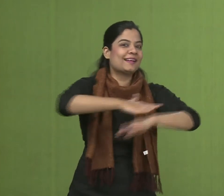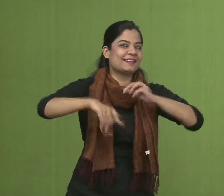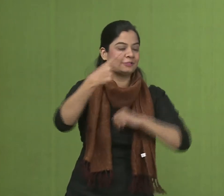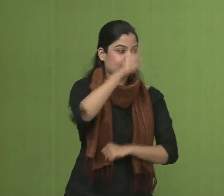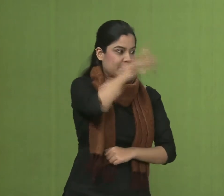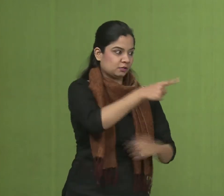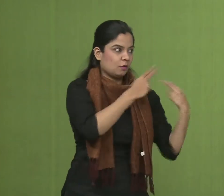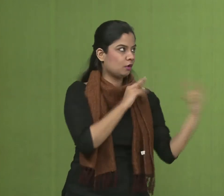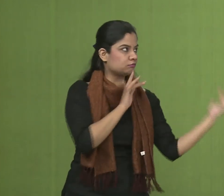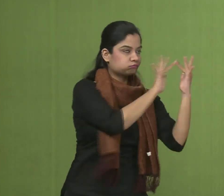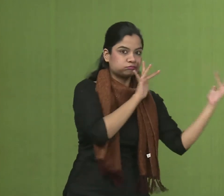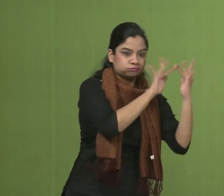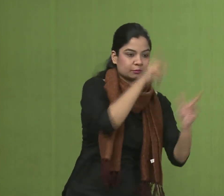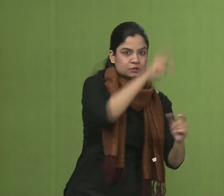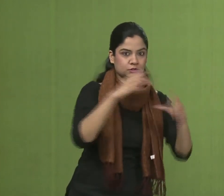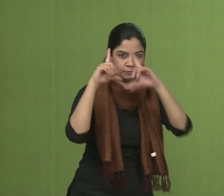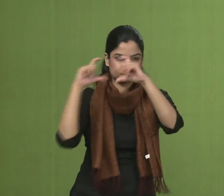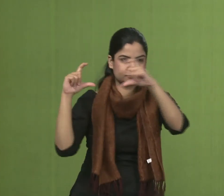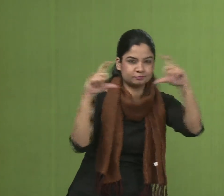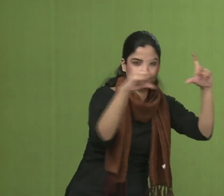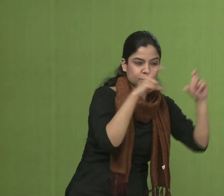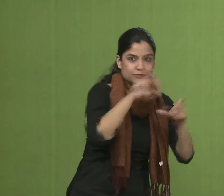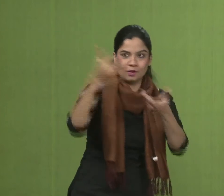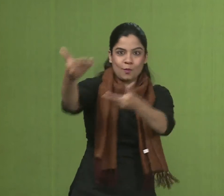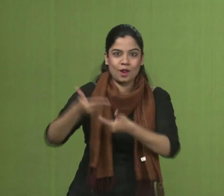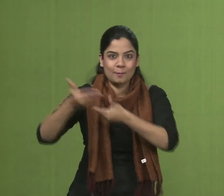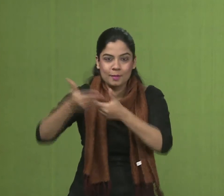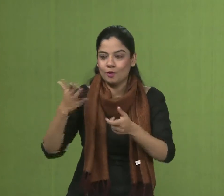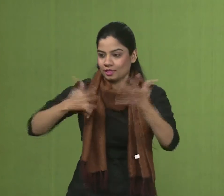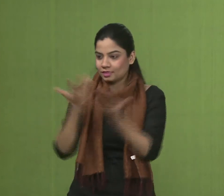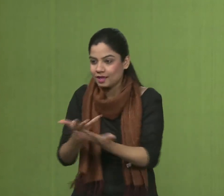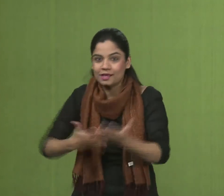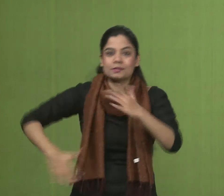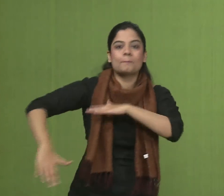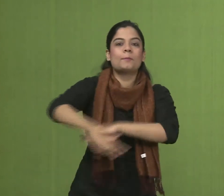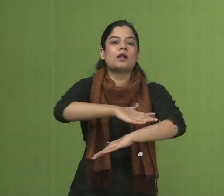stage, everything. It can be in companies, at home. So, organizing things.